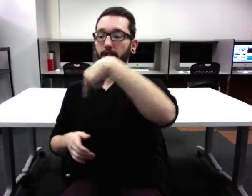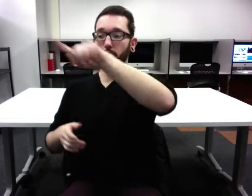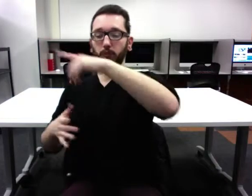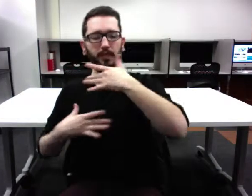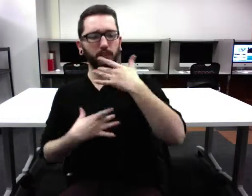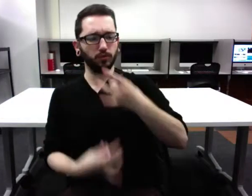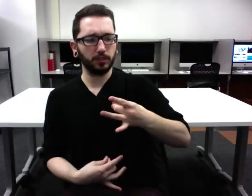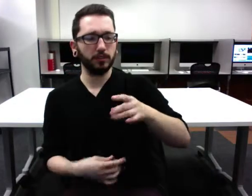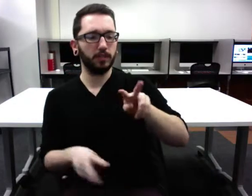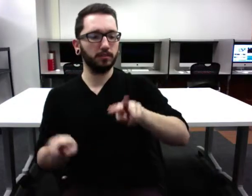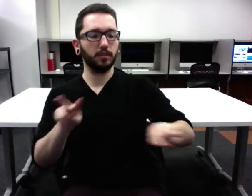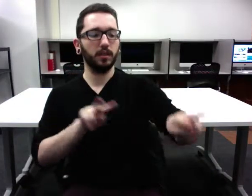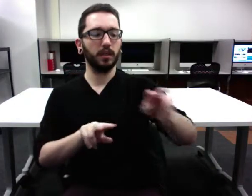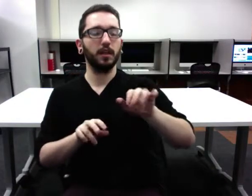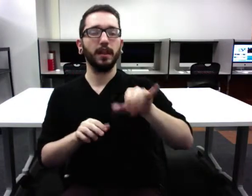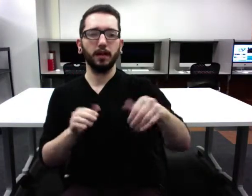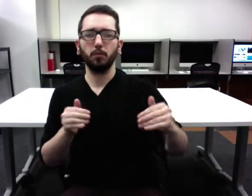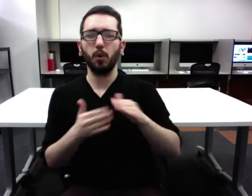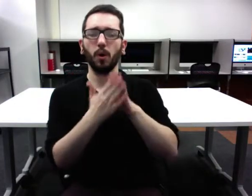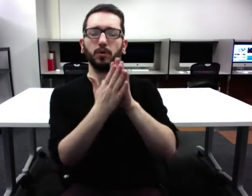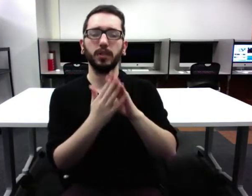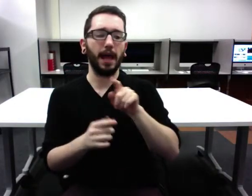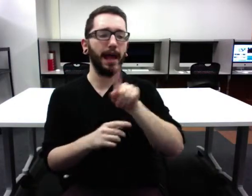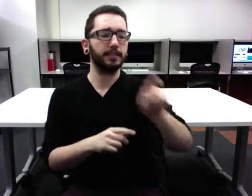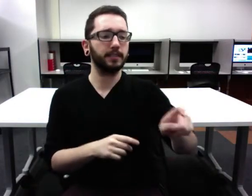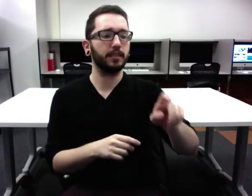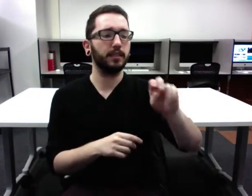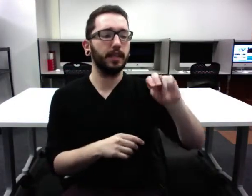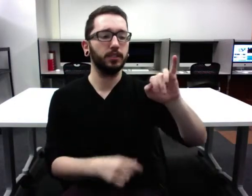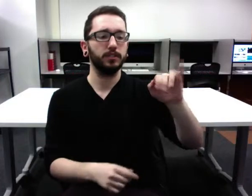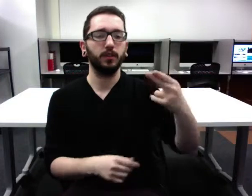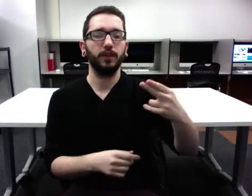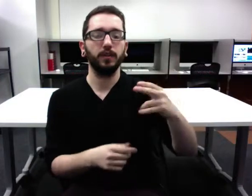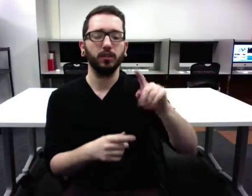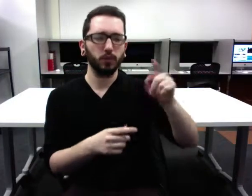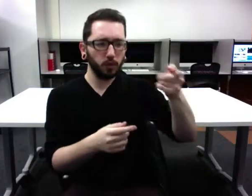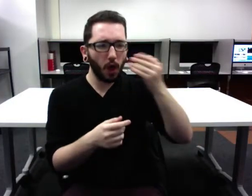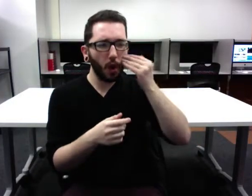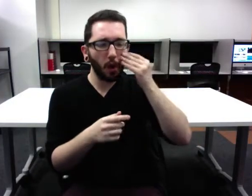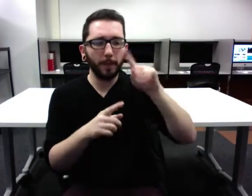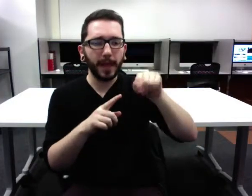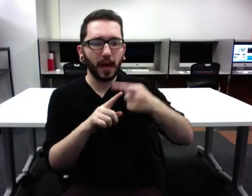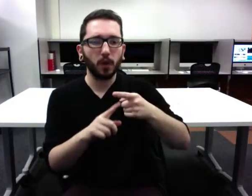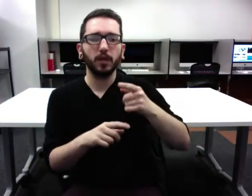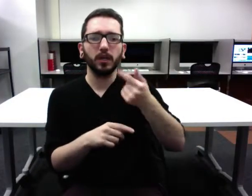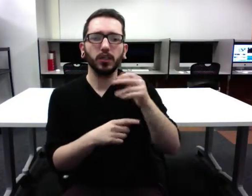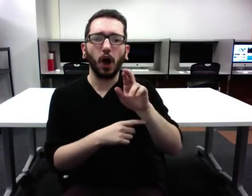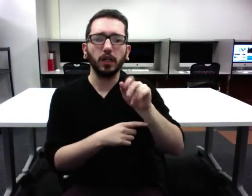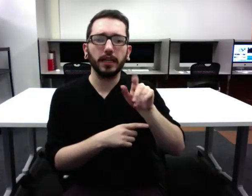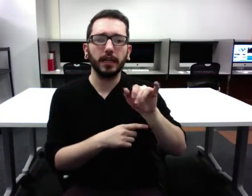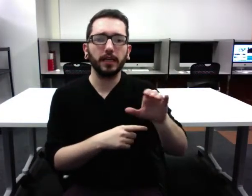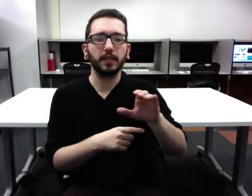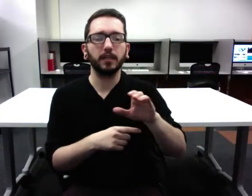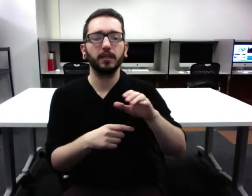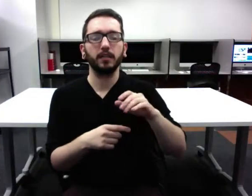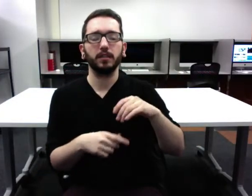kept asking the National Institutes of Health, well, what do you know about bee pollen? And what about garlic? And the NIH director would sit